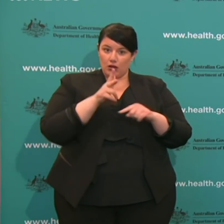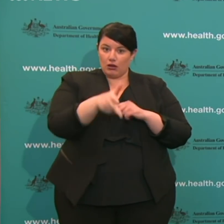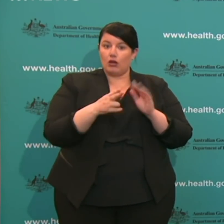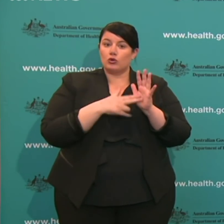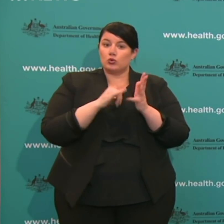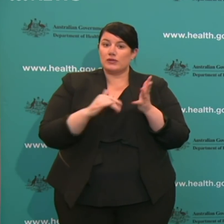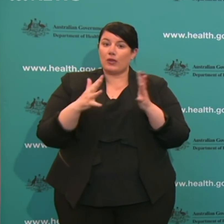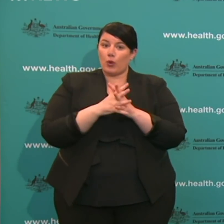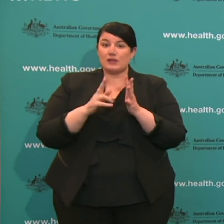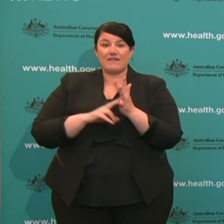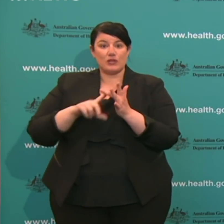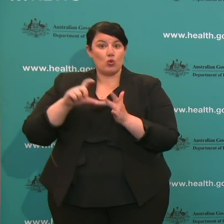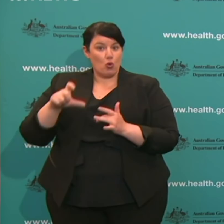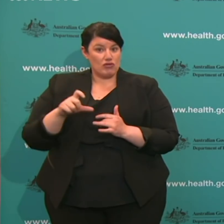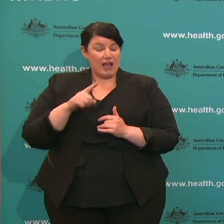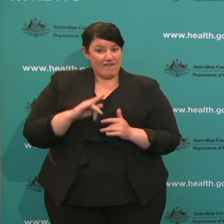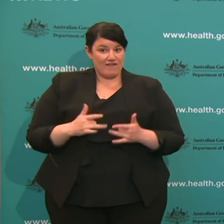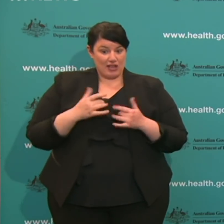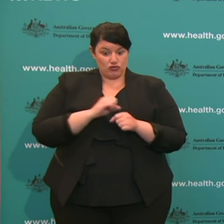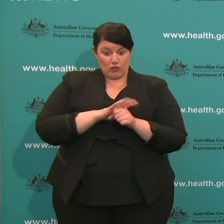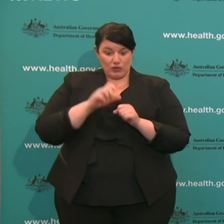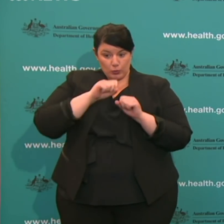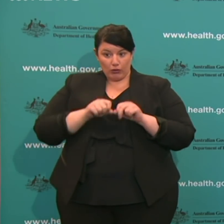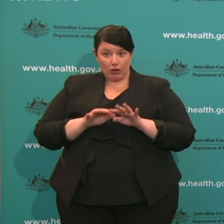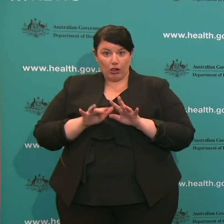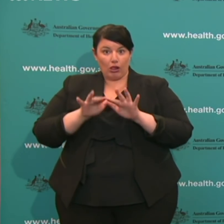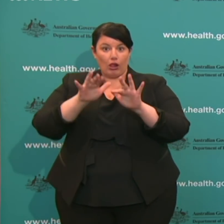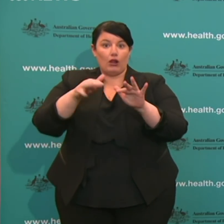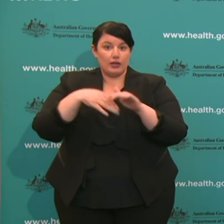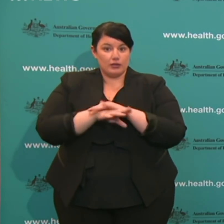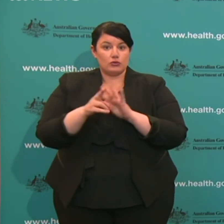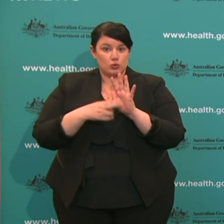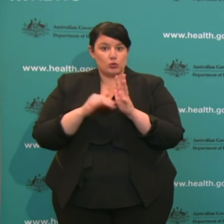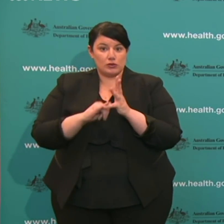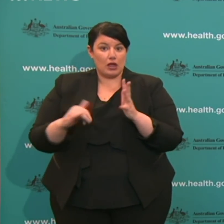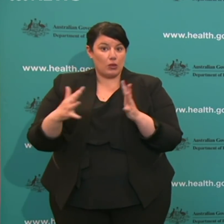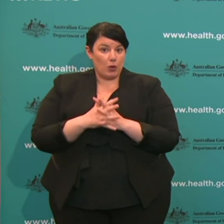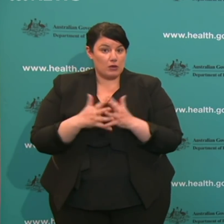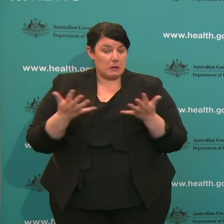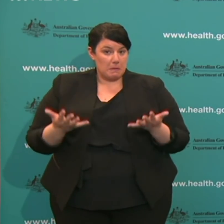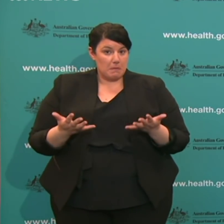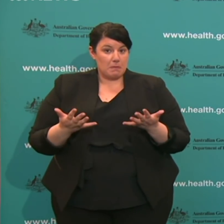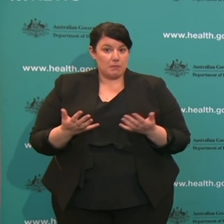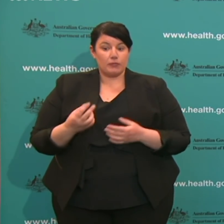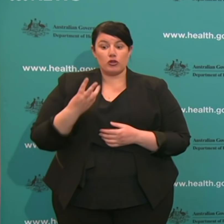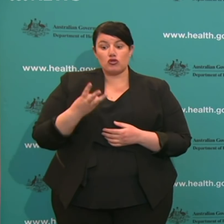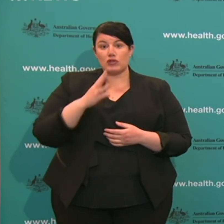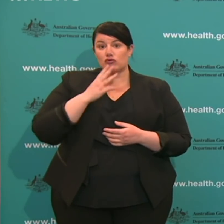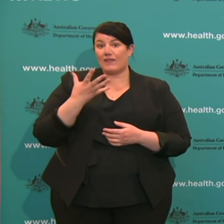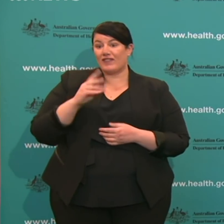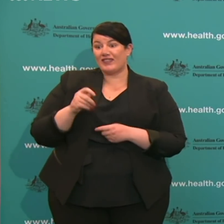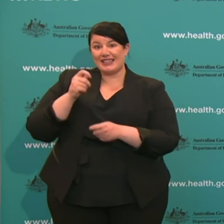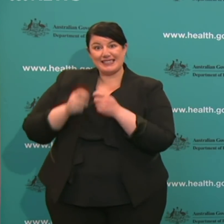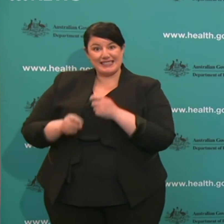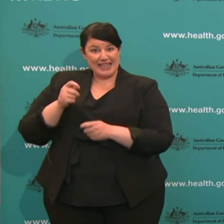Wales and Victorian border, how likely is it that COVID-19 will spread into southern New South Wales? And given 350 tests in Albury, is